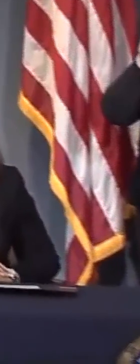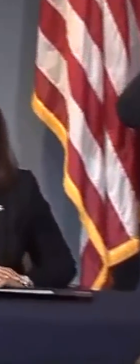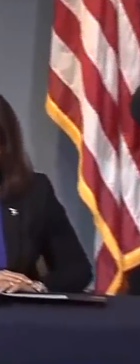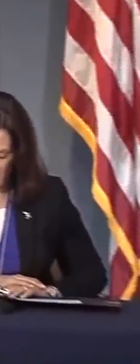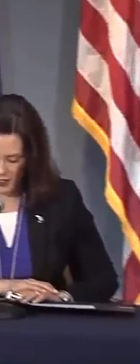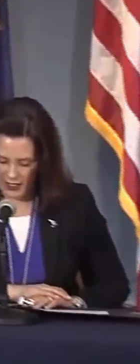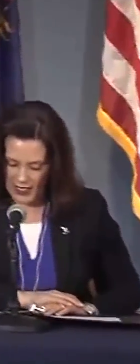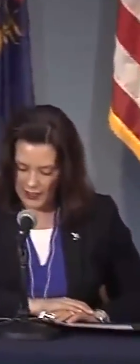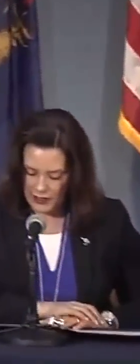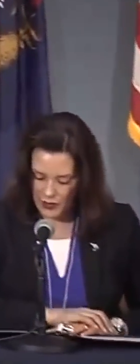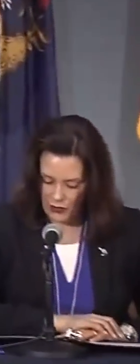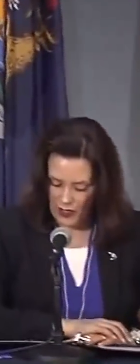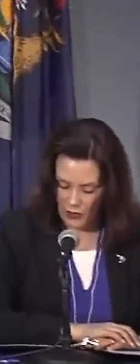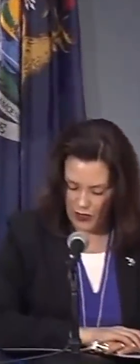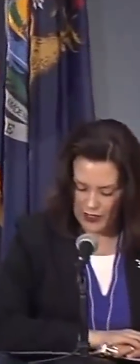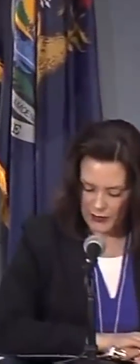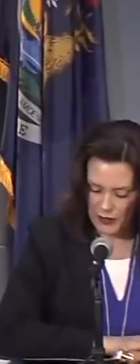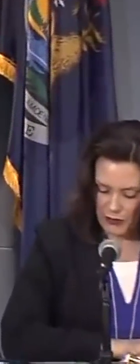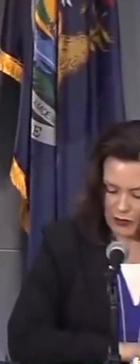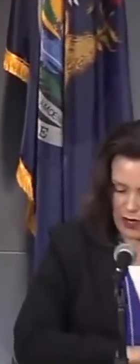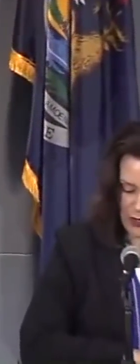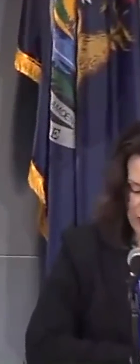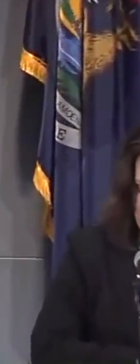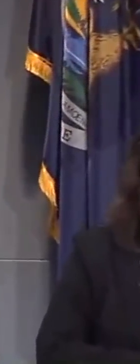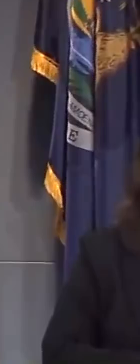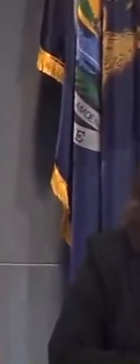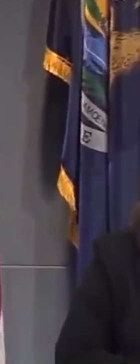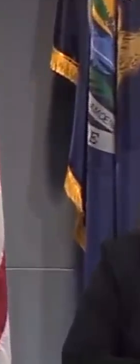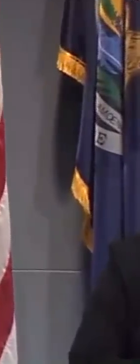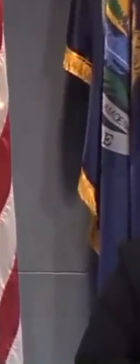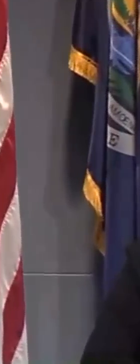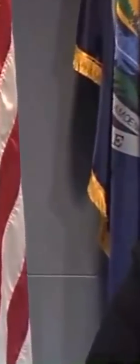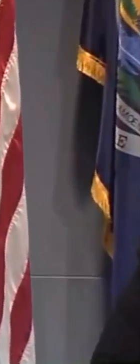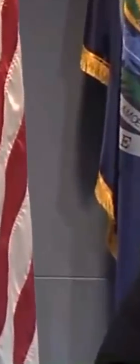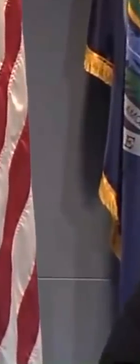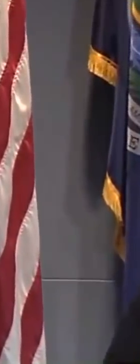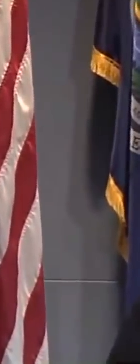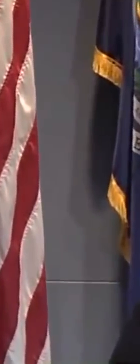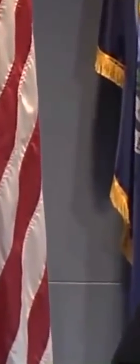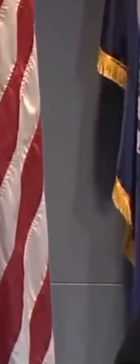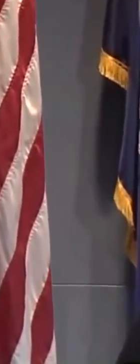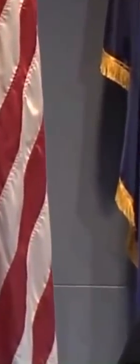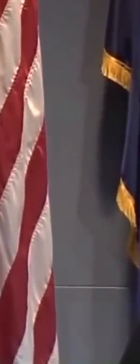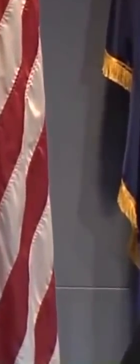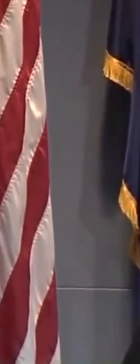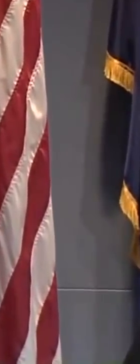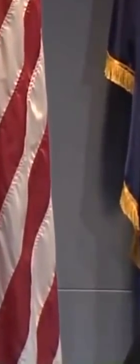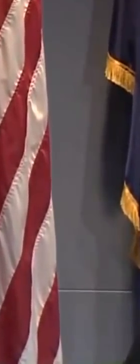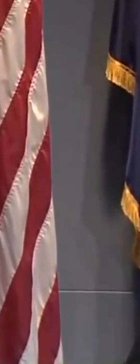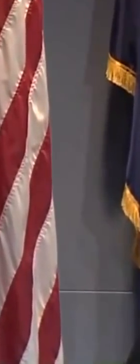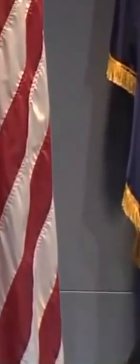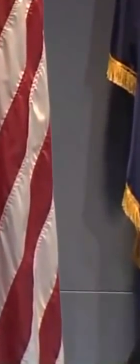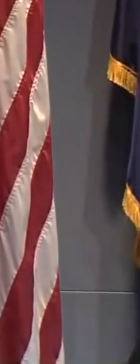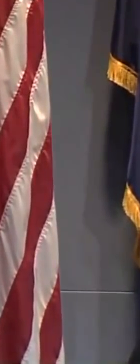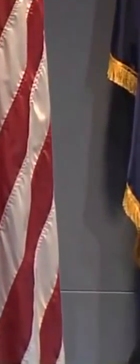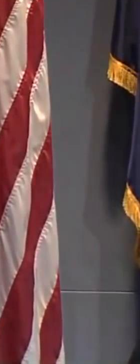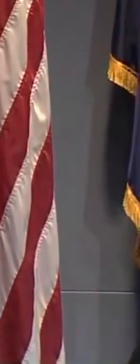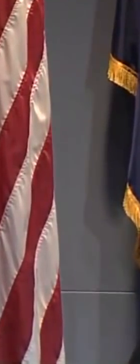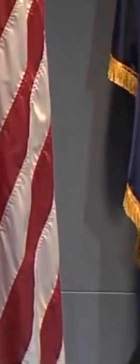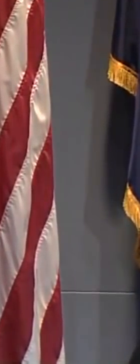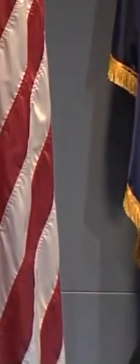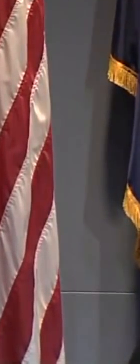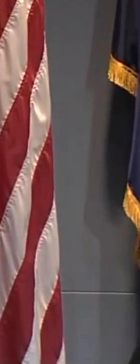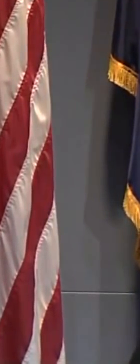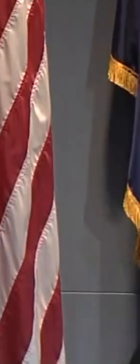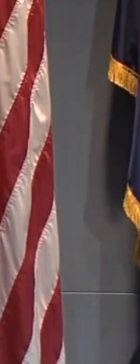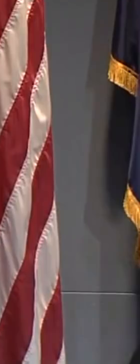www.myquestcovidtest.com. And we are working to build more partnerships with our businesses to improve testing. I want to take a moment to